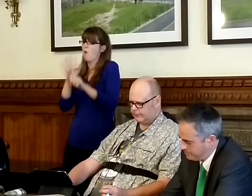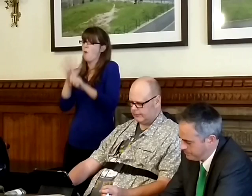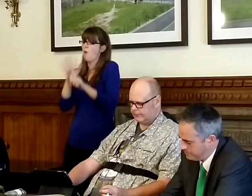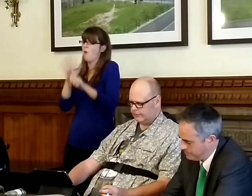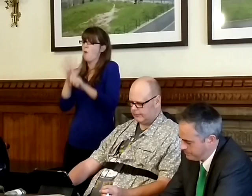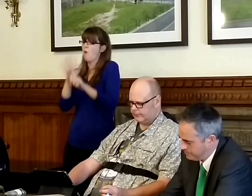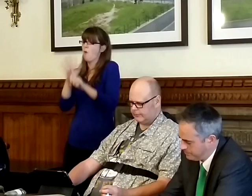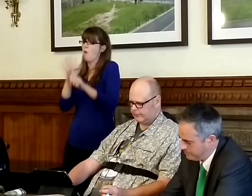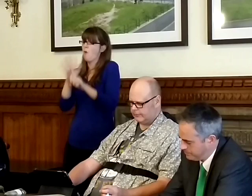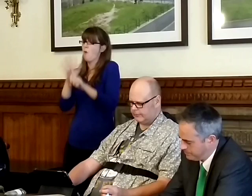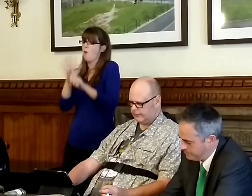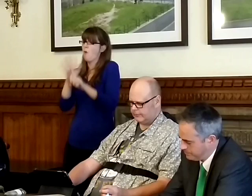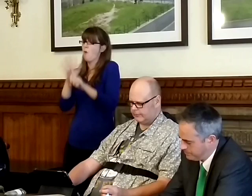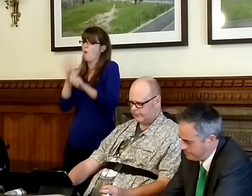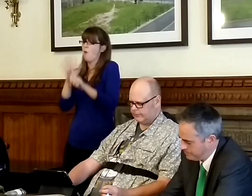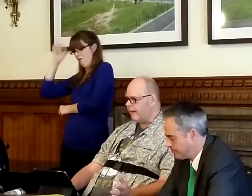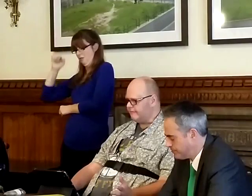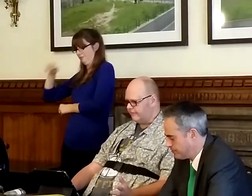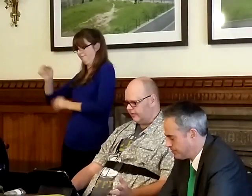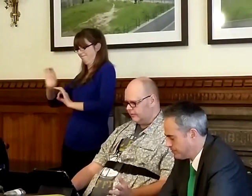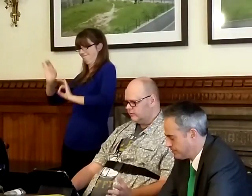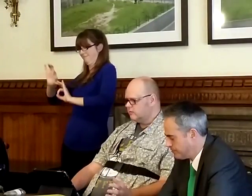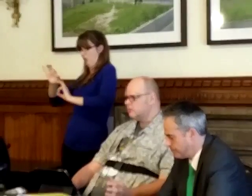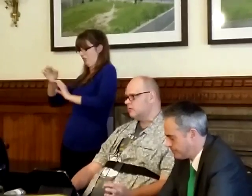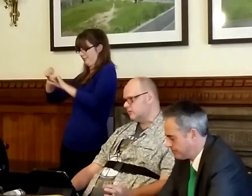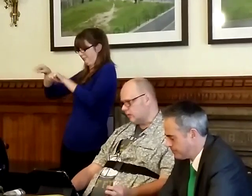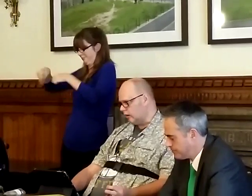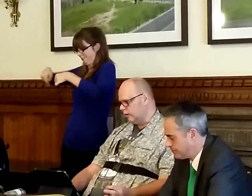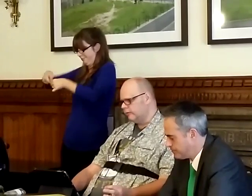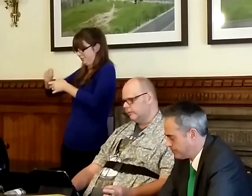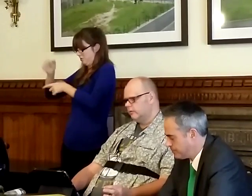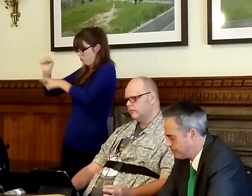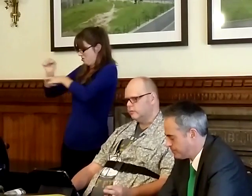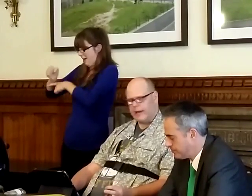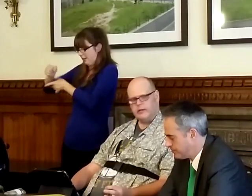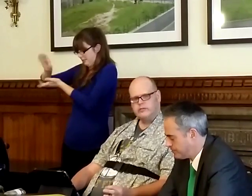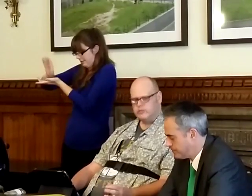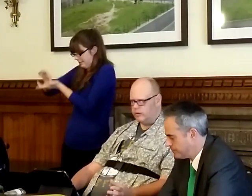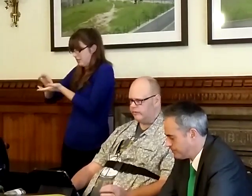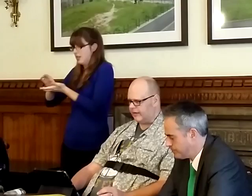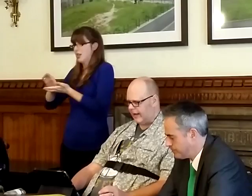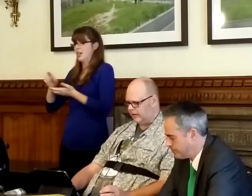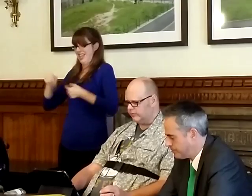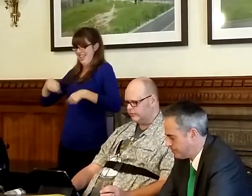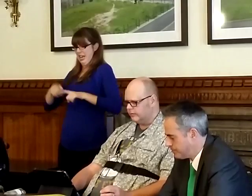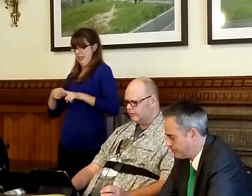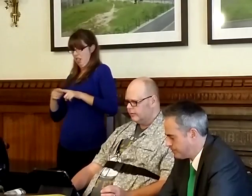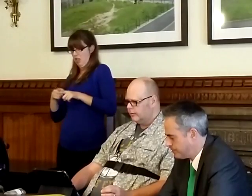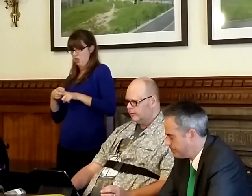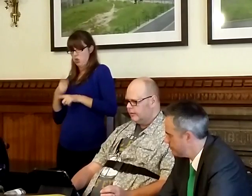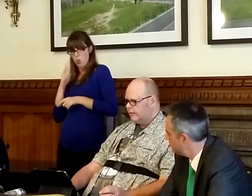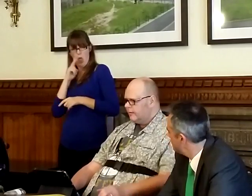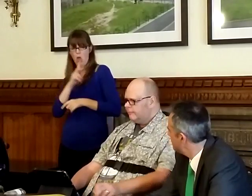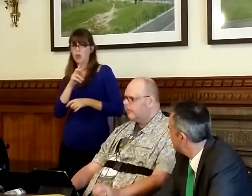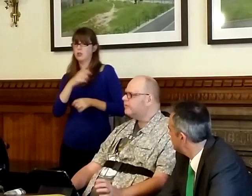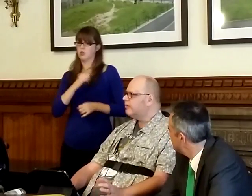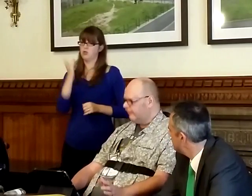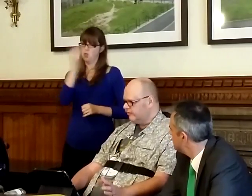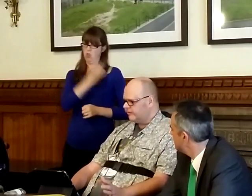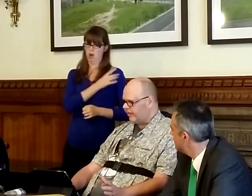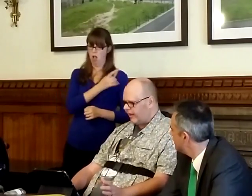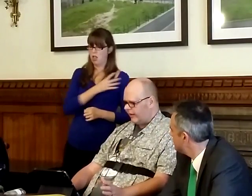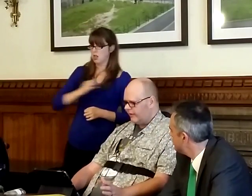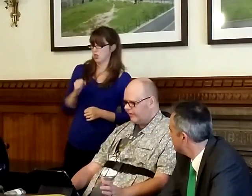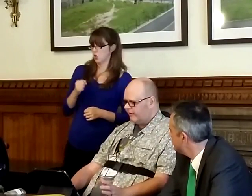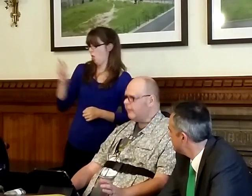In England, we look friendly to Scotland, to Wales, to Northern Ireland,